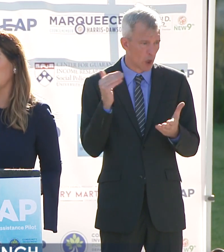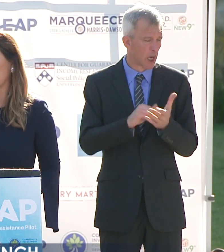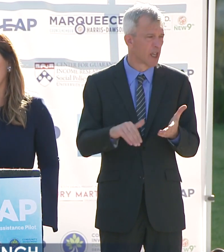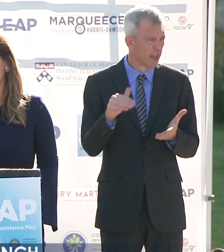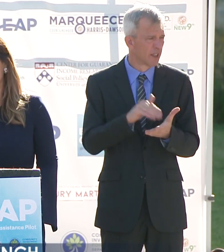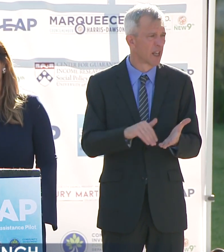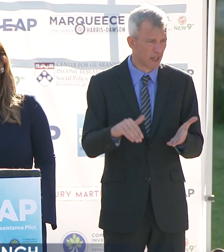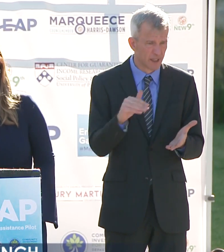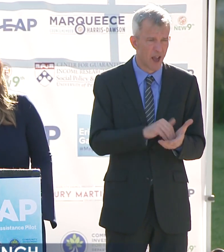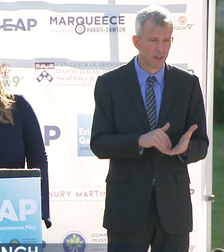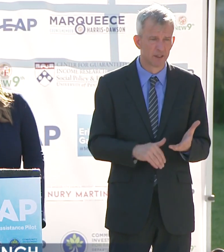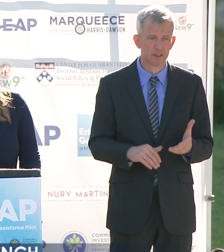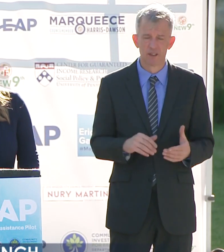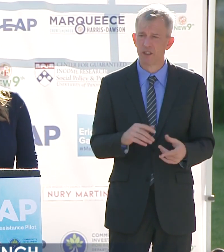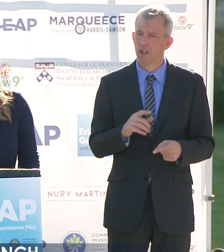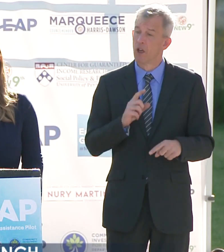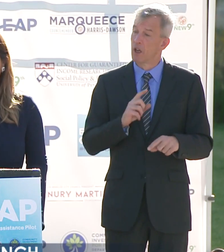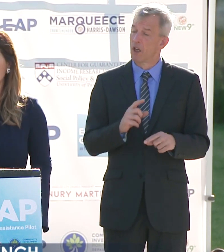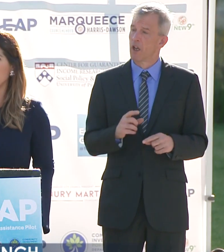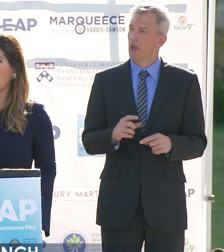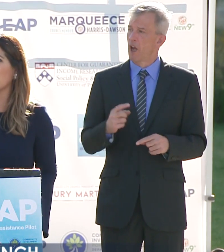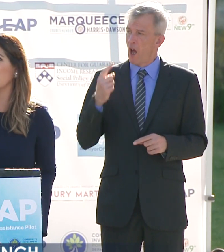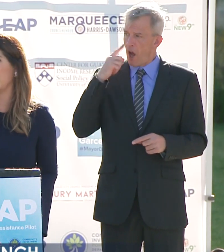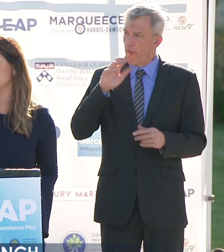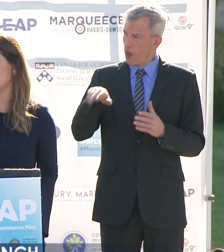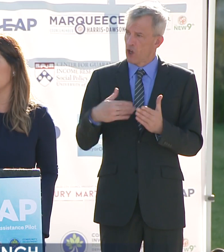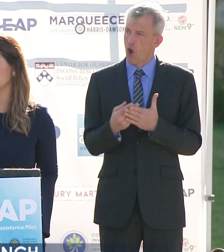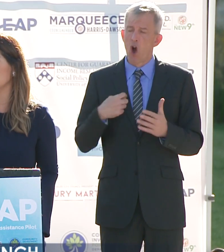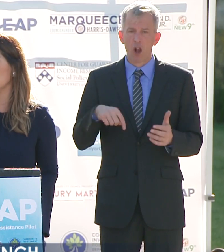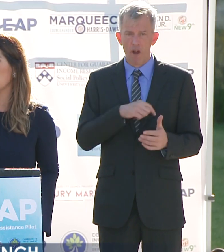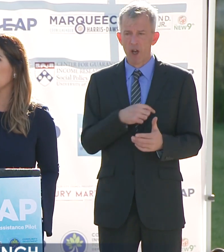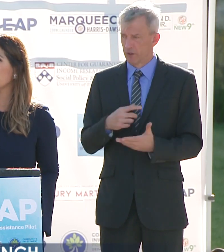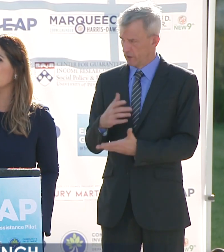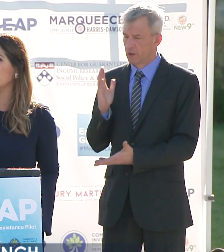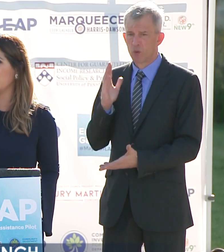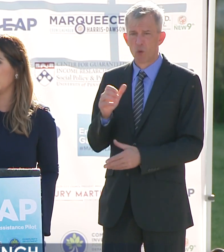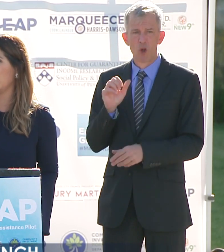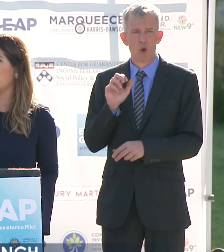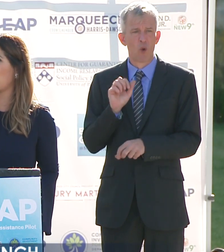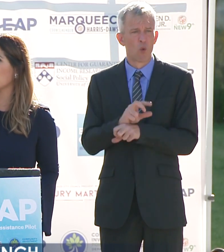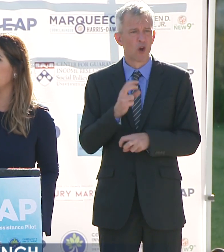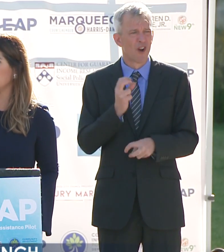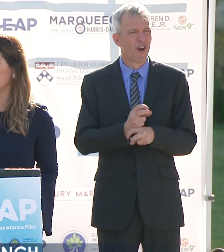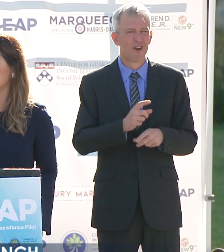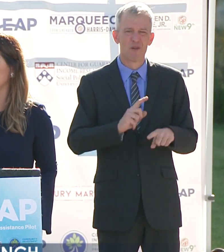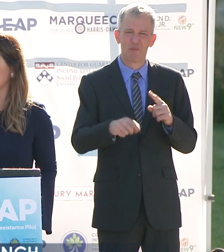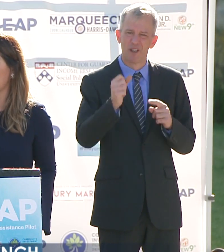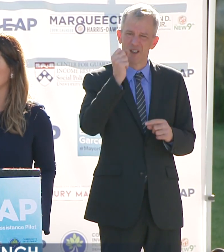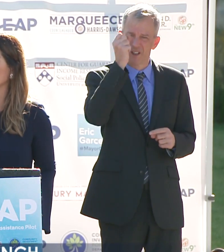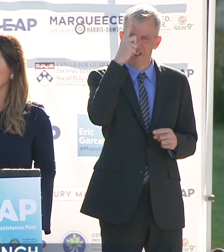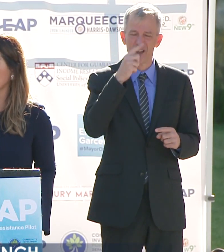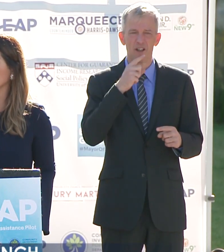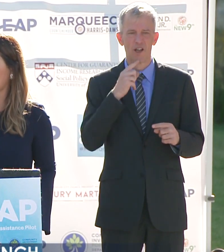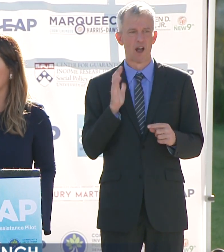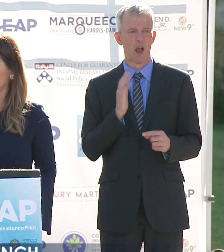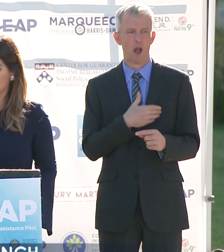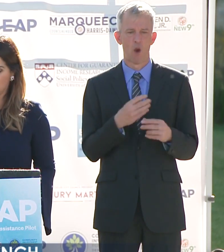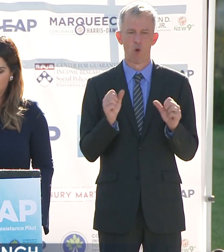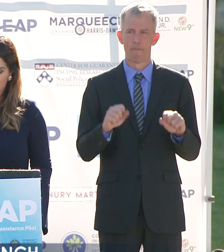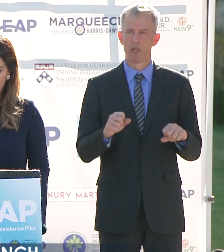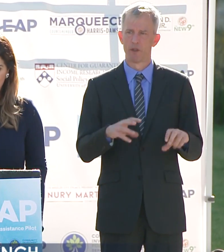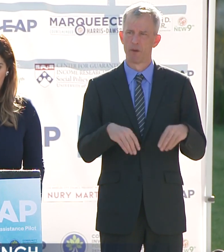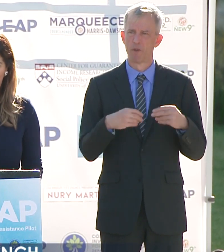here. But what I will say, despite our best efforts, we've been limited in our ability to provide direct